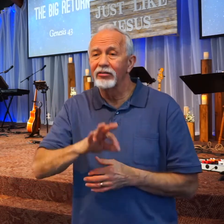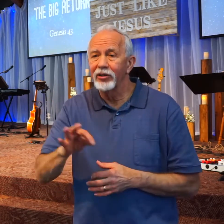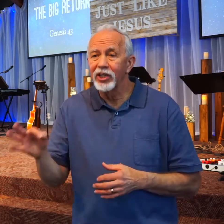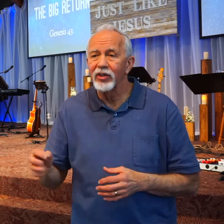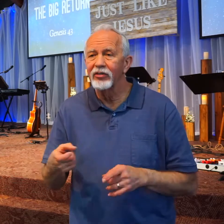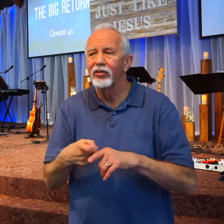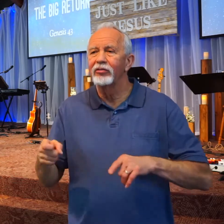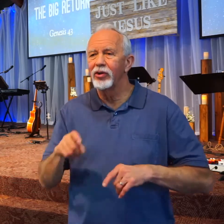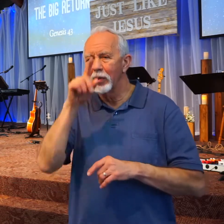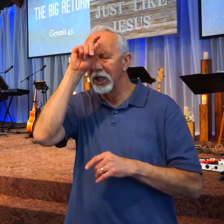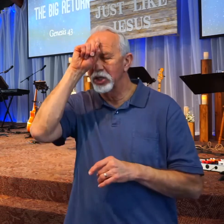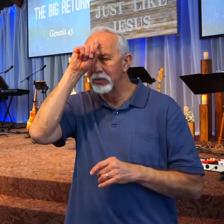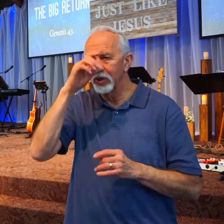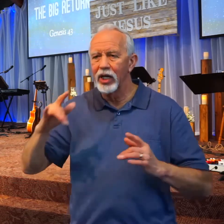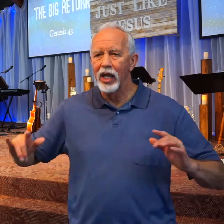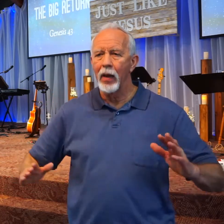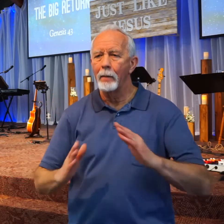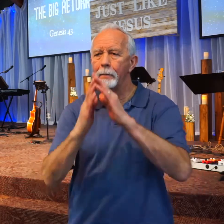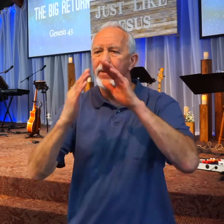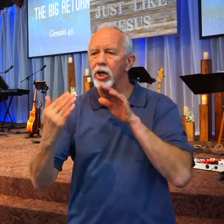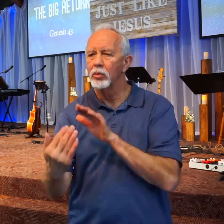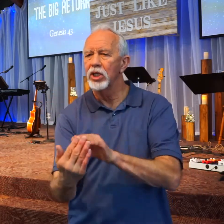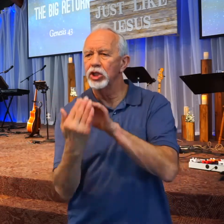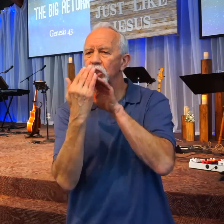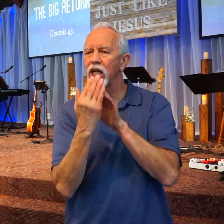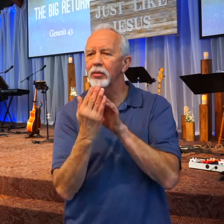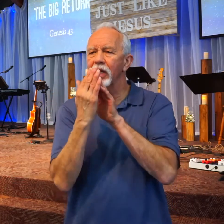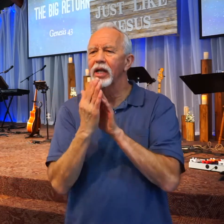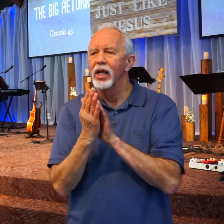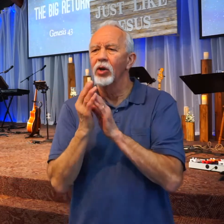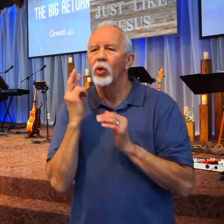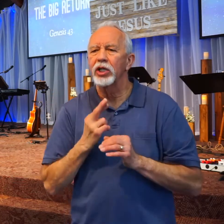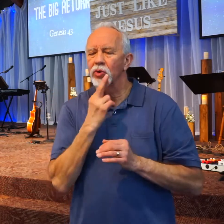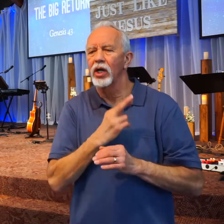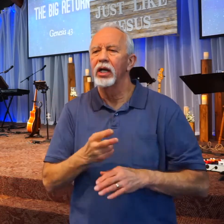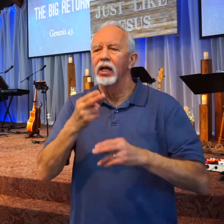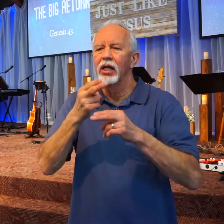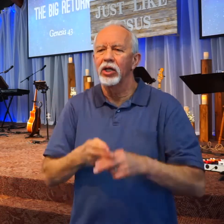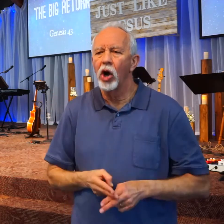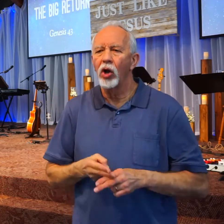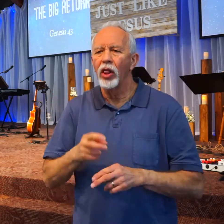Egyptian pyramid-shaped establishment called the Hard Rock Cafe.